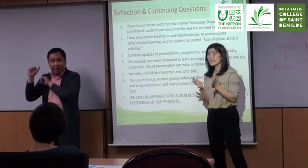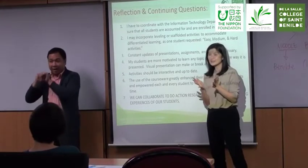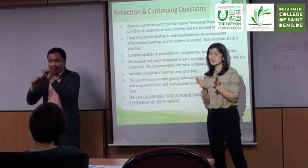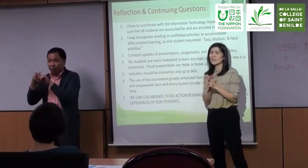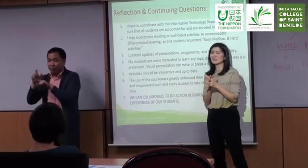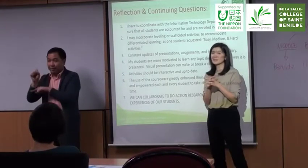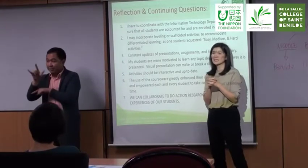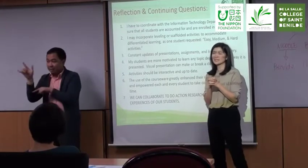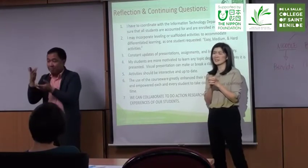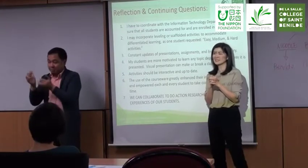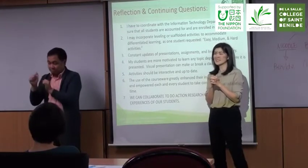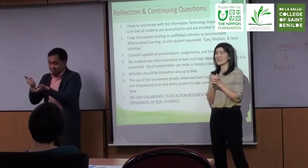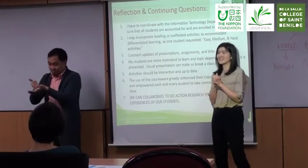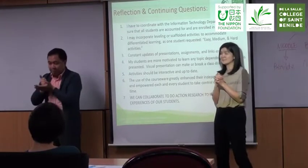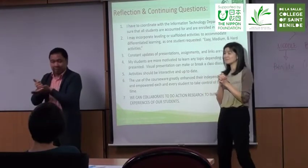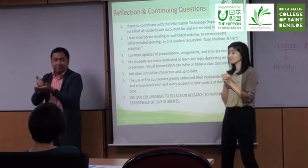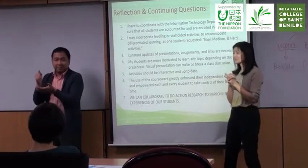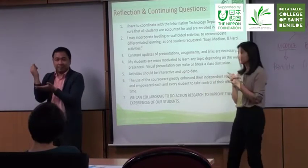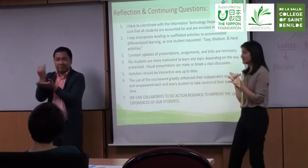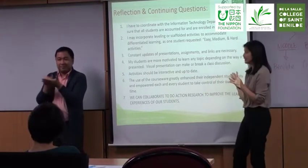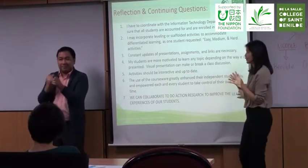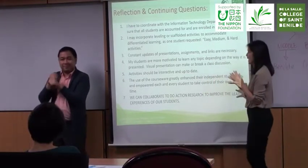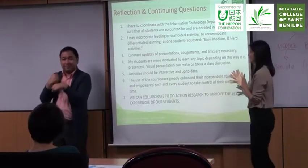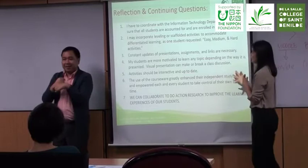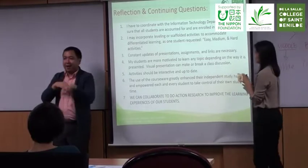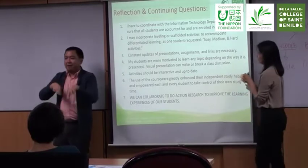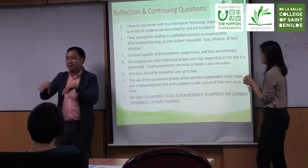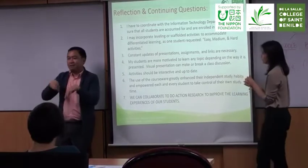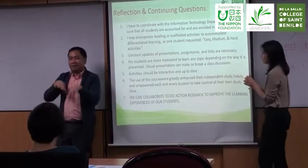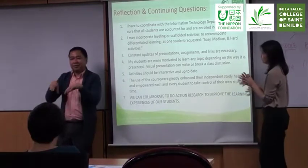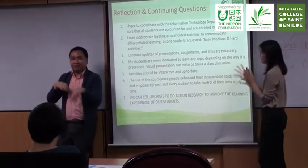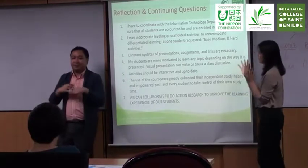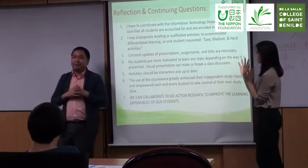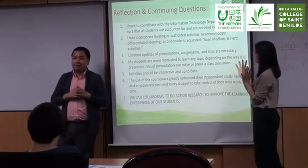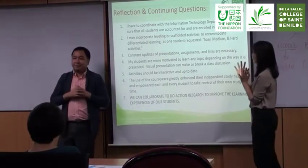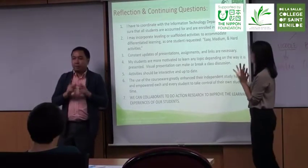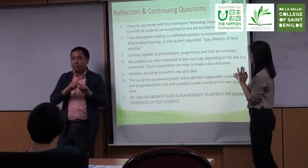from STEAS would help me design interactive